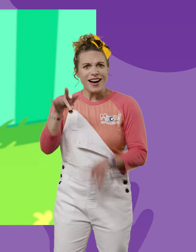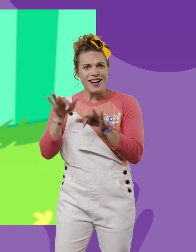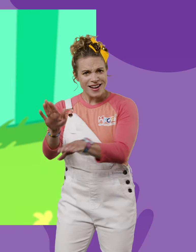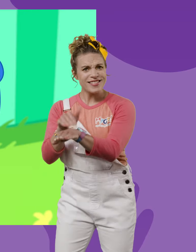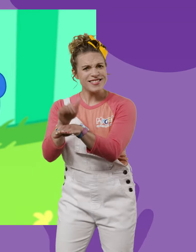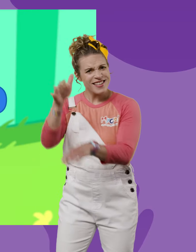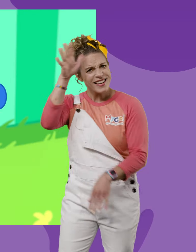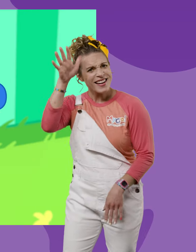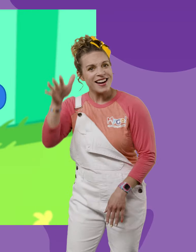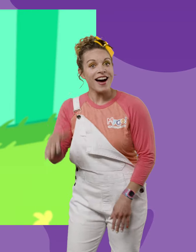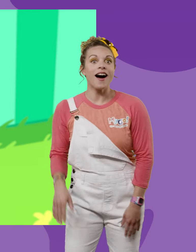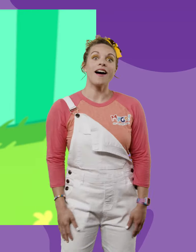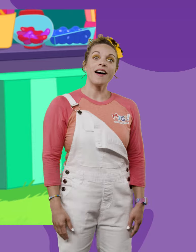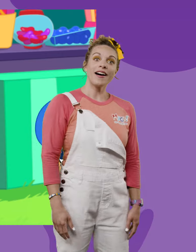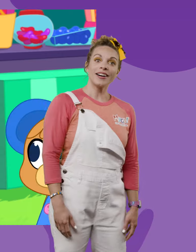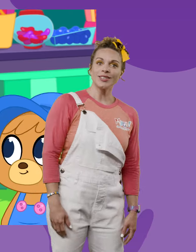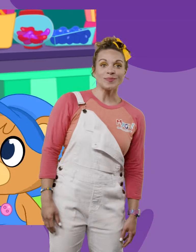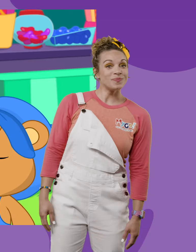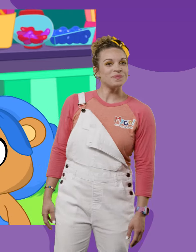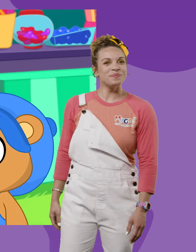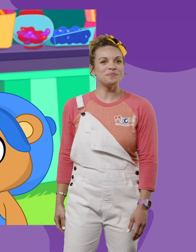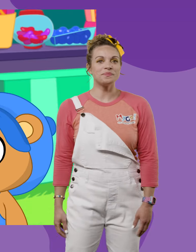Is he a magic pet, Daddy?